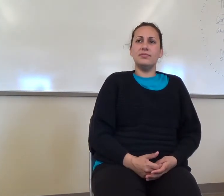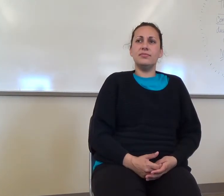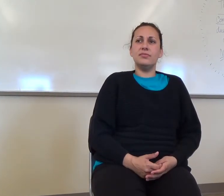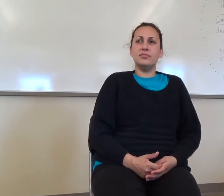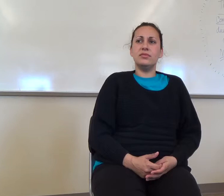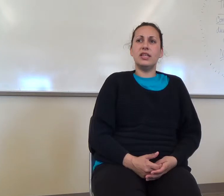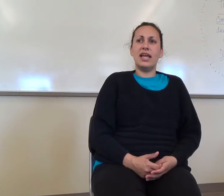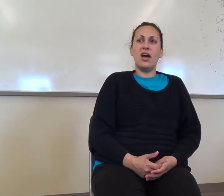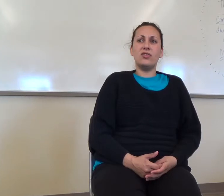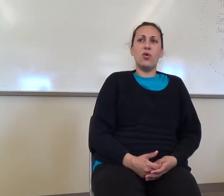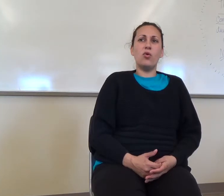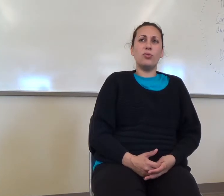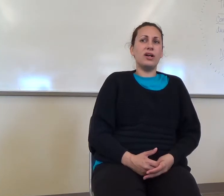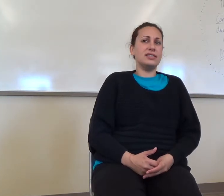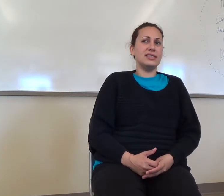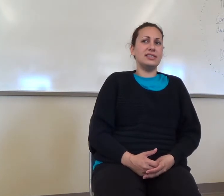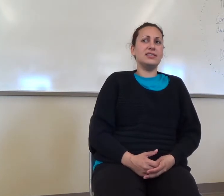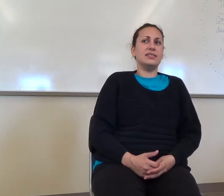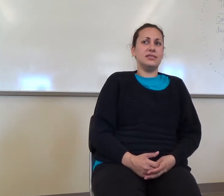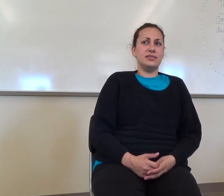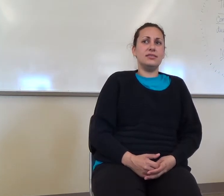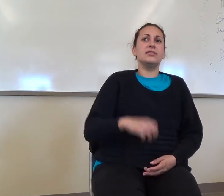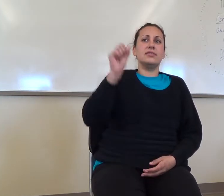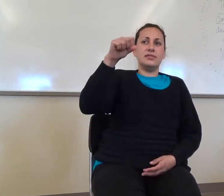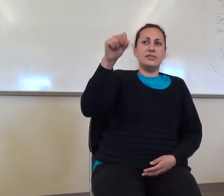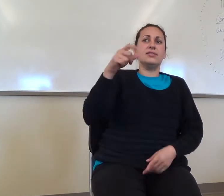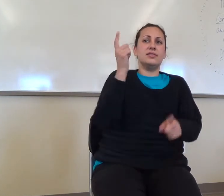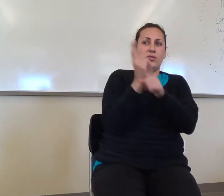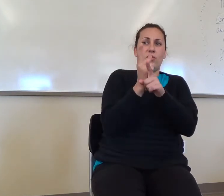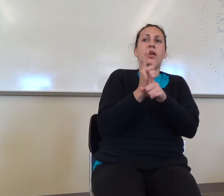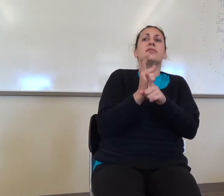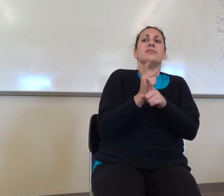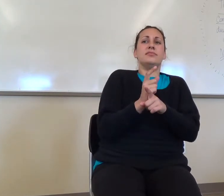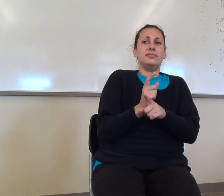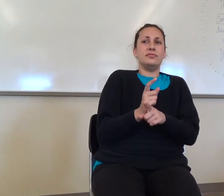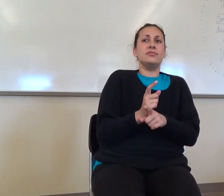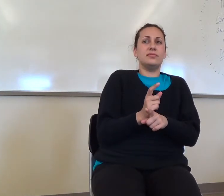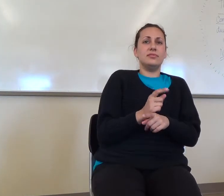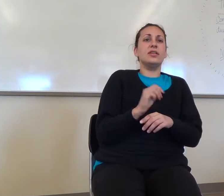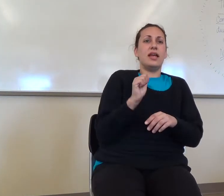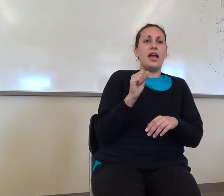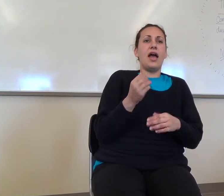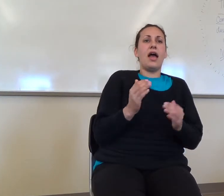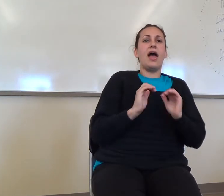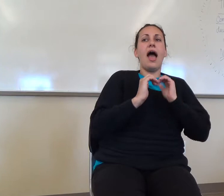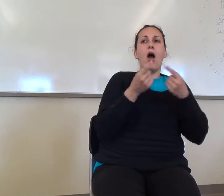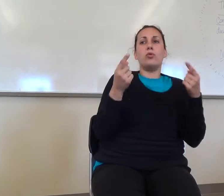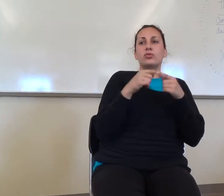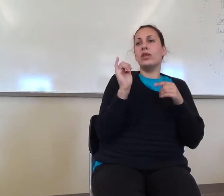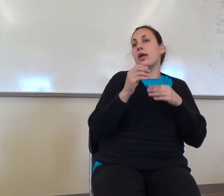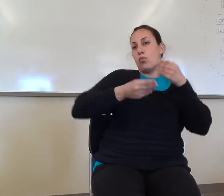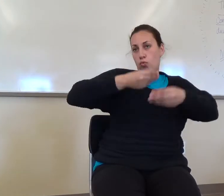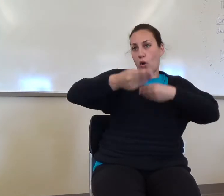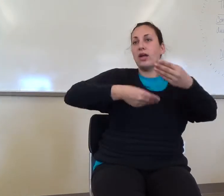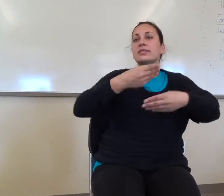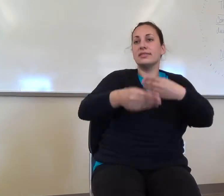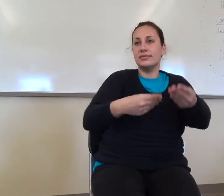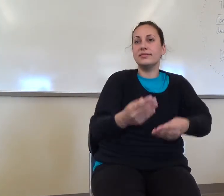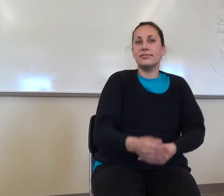How? Yeah. Like how the whole process. Good. Yeah. How to. So is it just, can we just